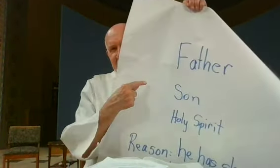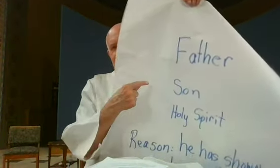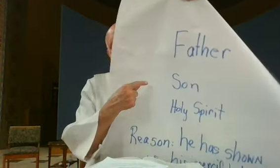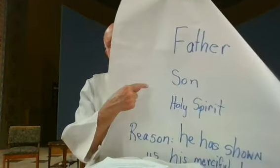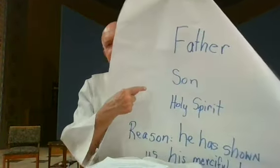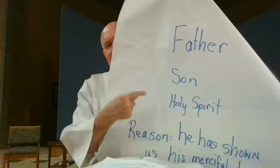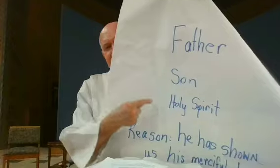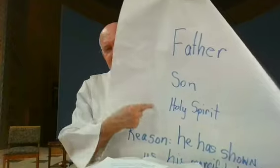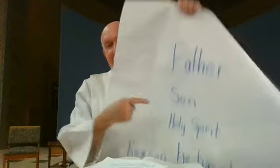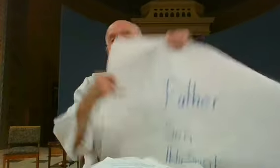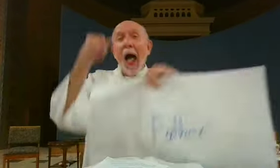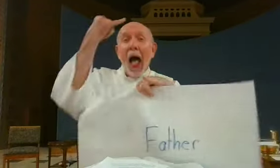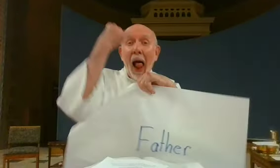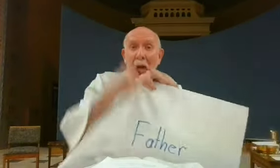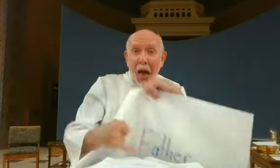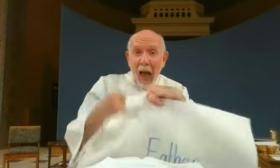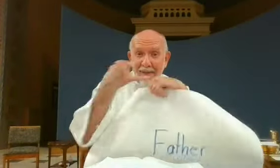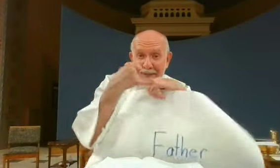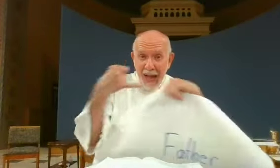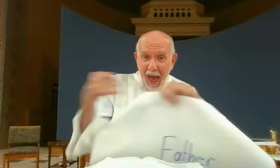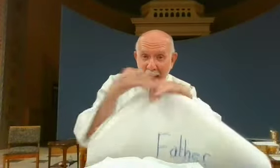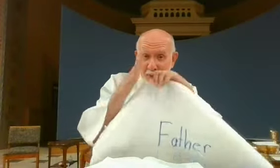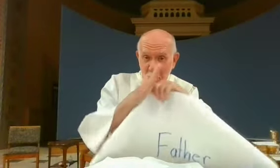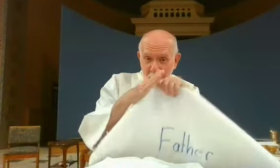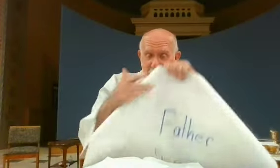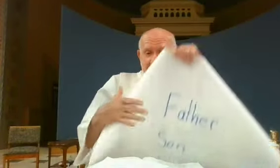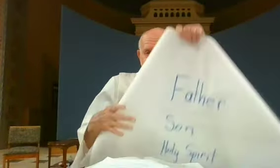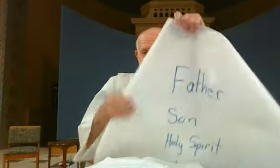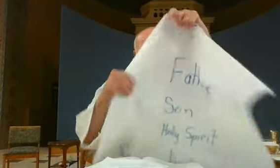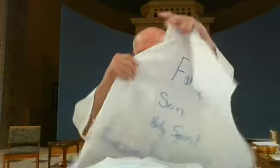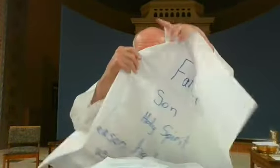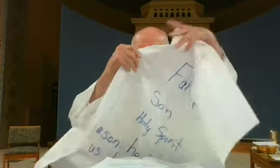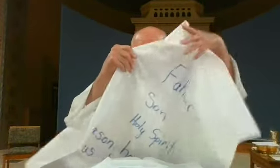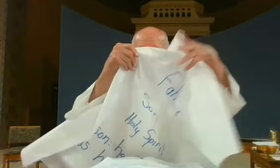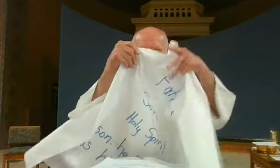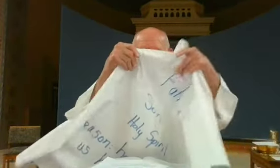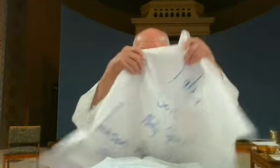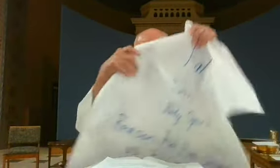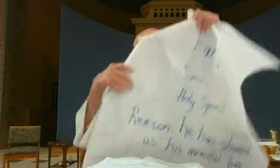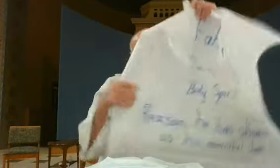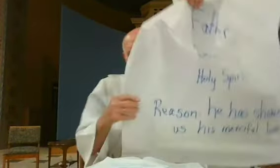You see, the Father, Son, Holy Spirit, and the last line of the prayer.